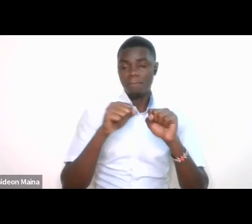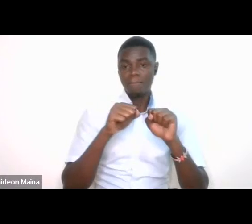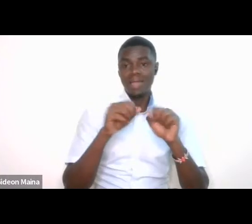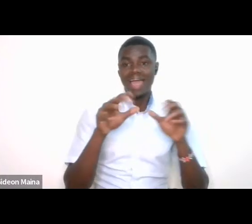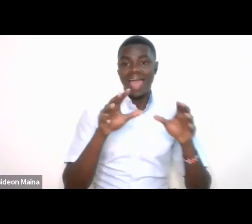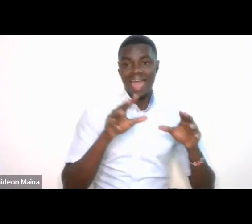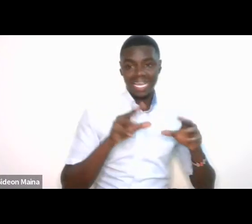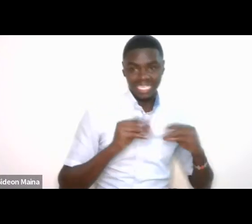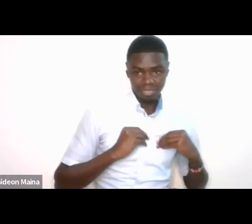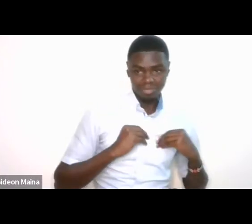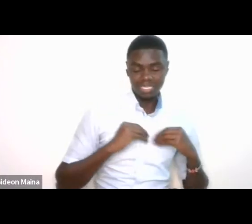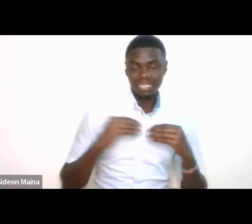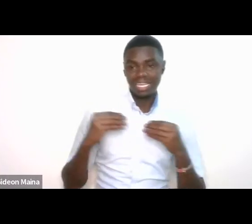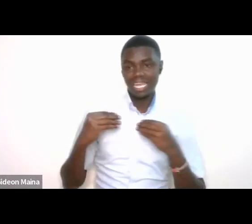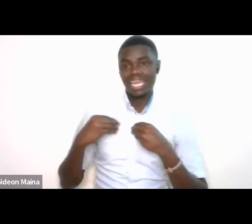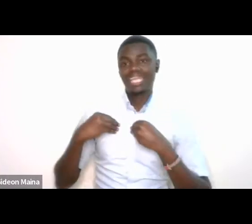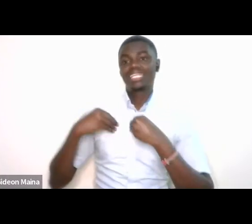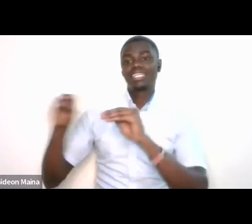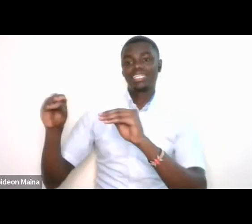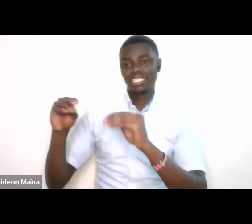philosophy.